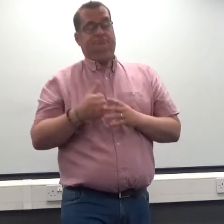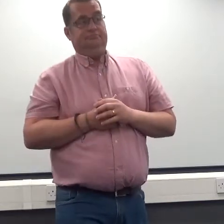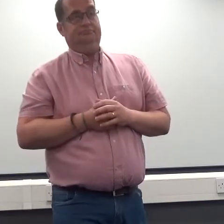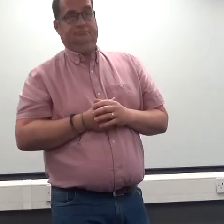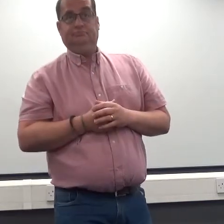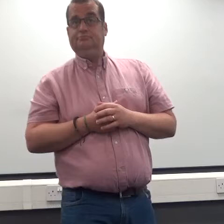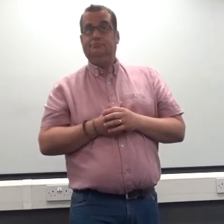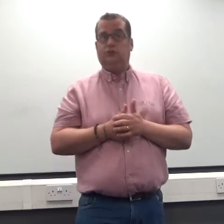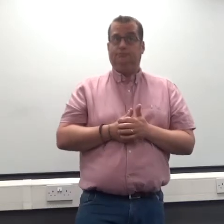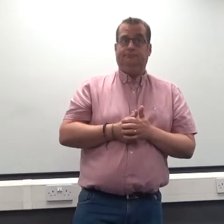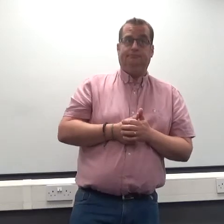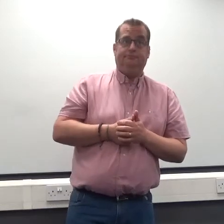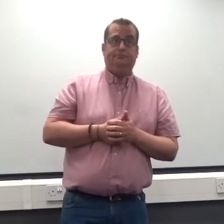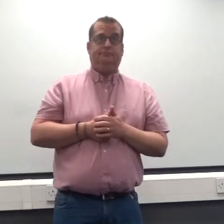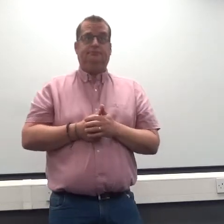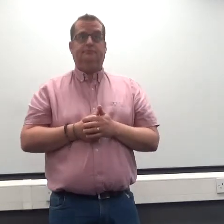it's their responsibility to provide you with an interpreter.